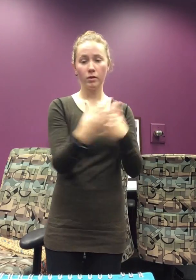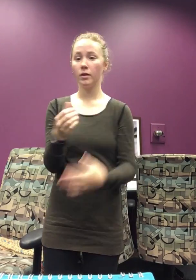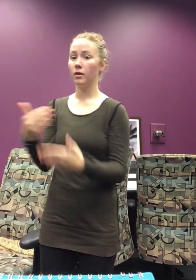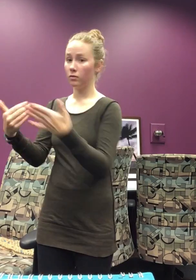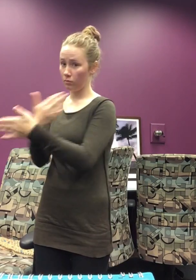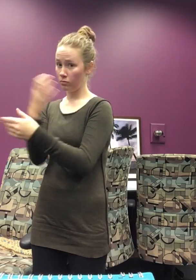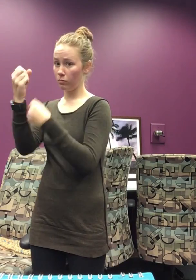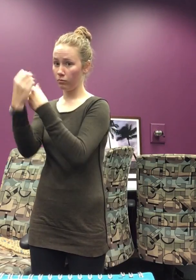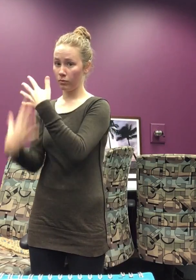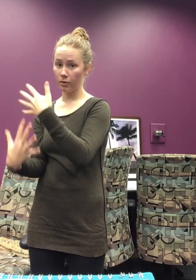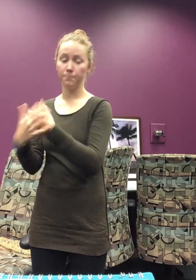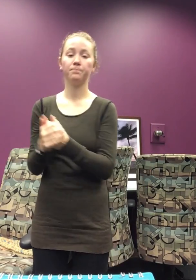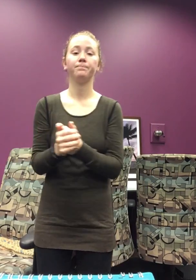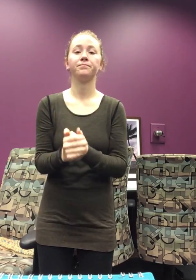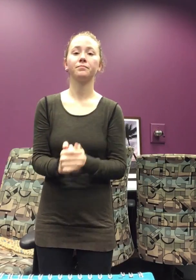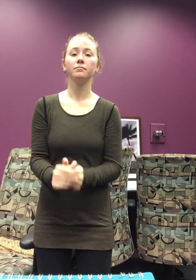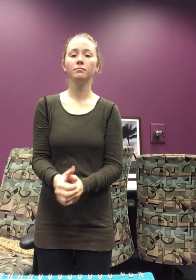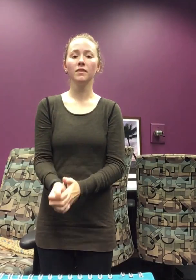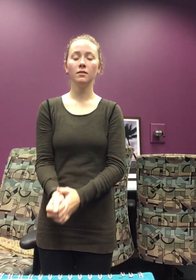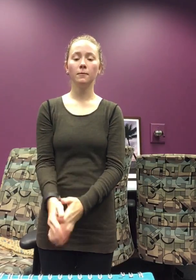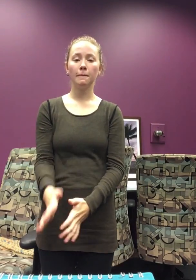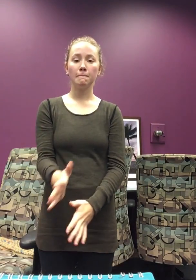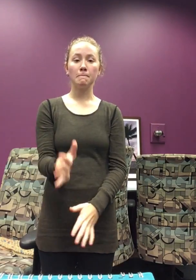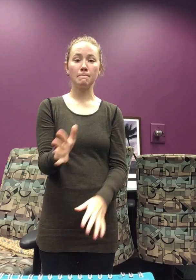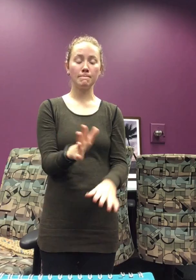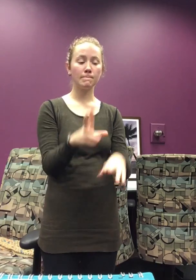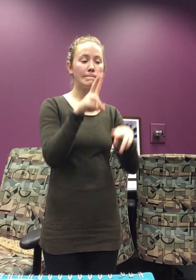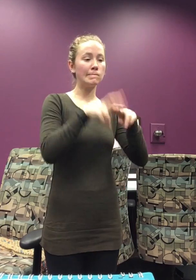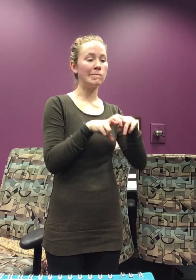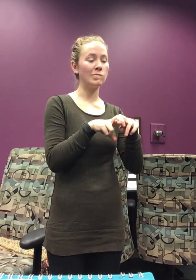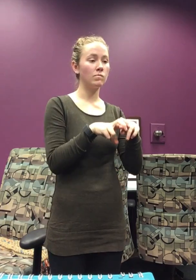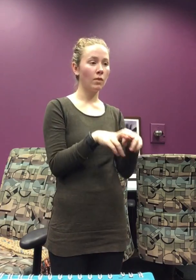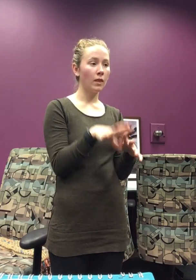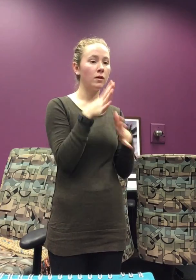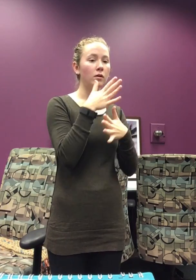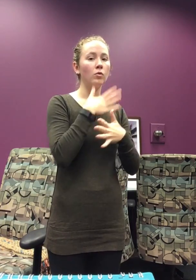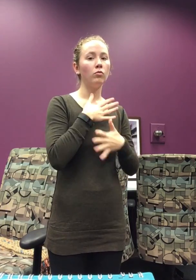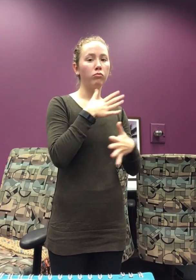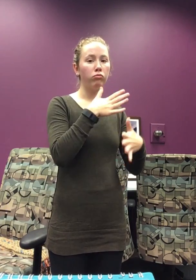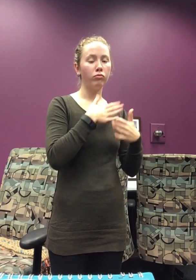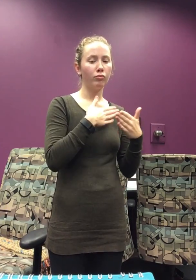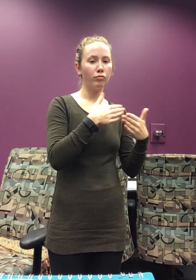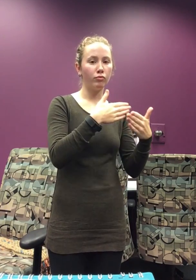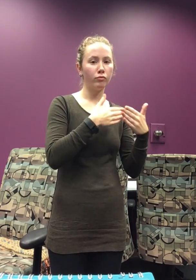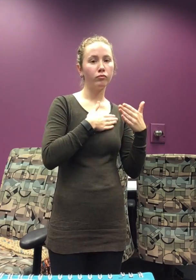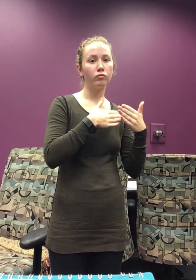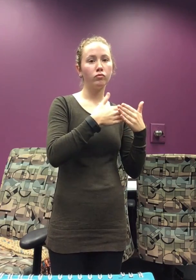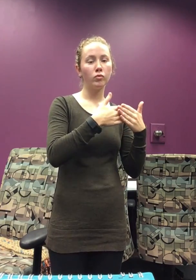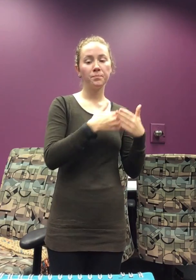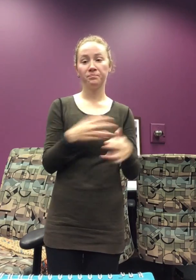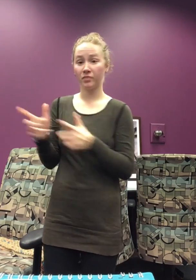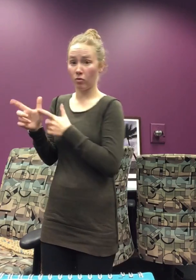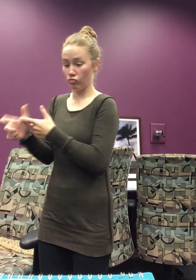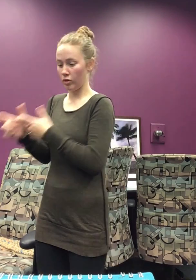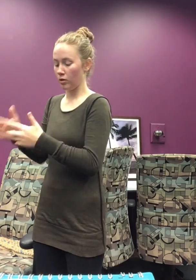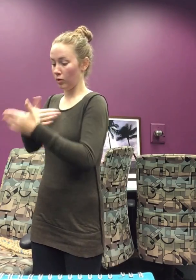resting, you breathe less. When you're running, you breathe more. And the reason for that is your muscles need